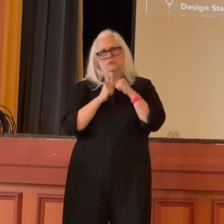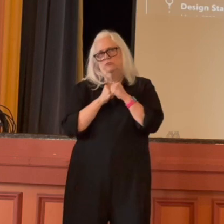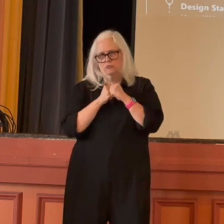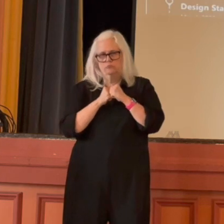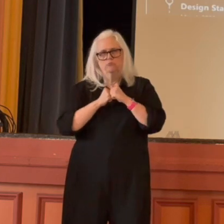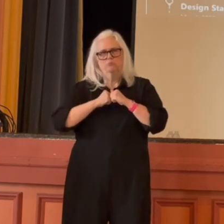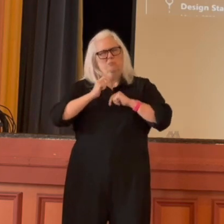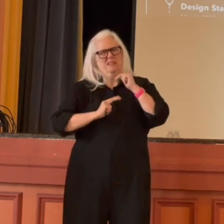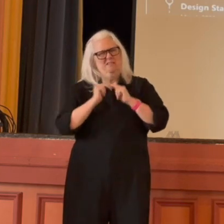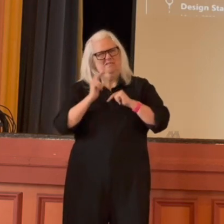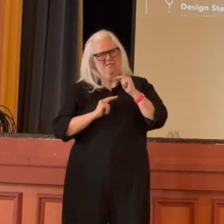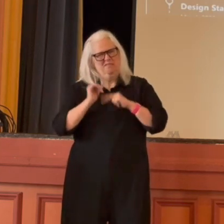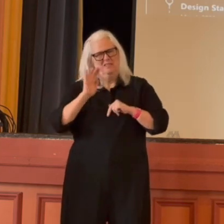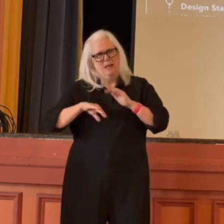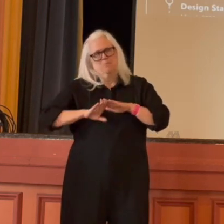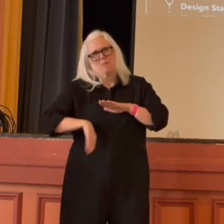Now I talked about Trenton and 4th Street.